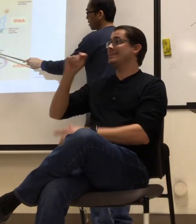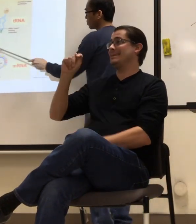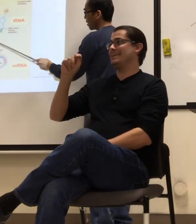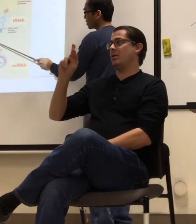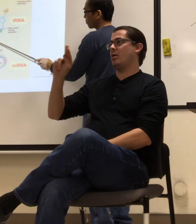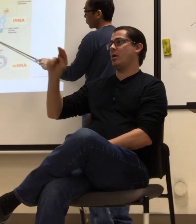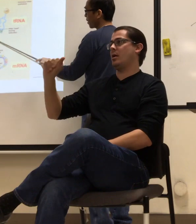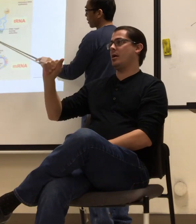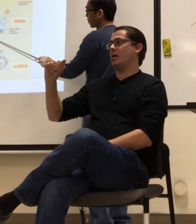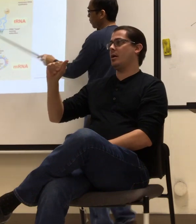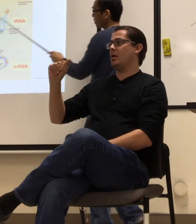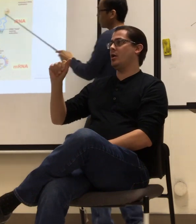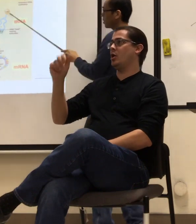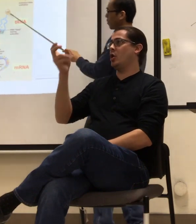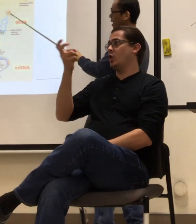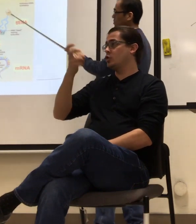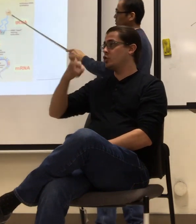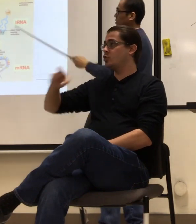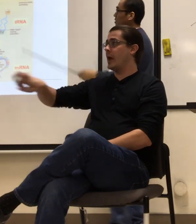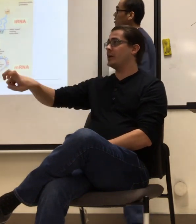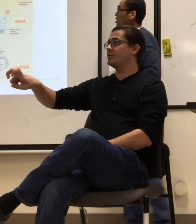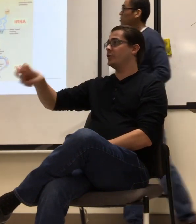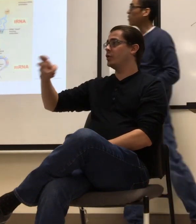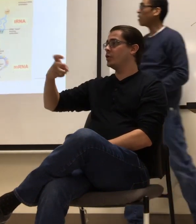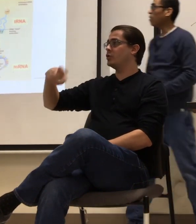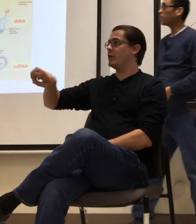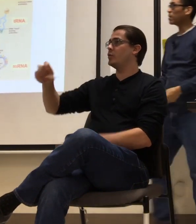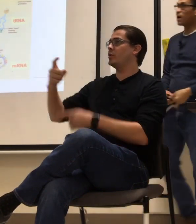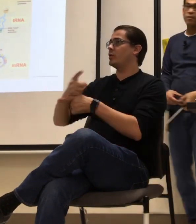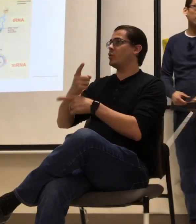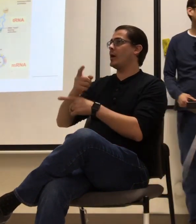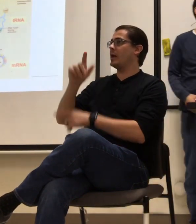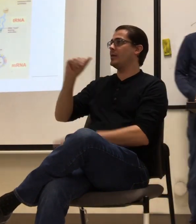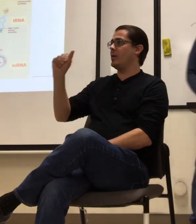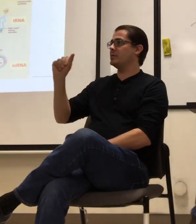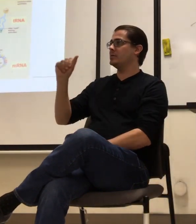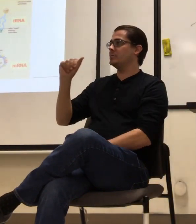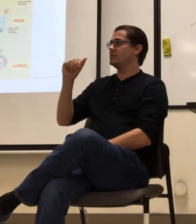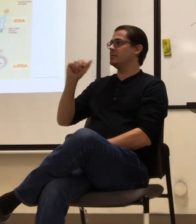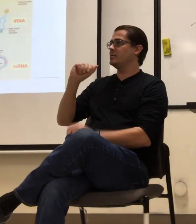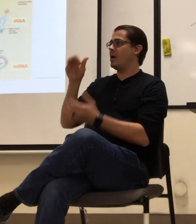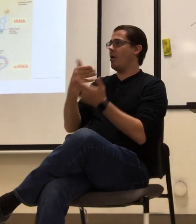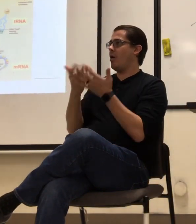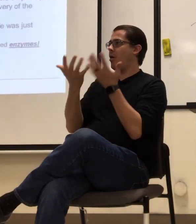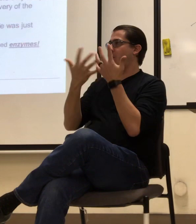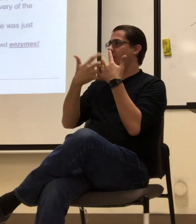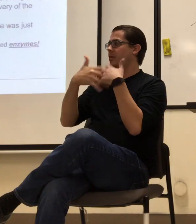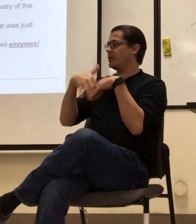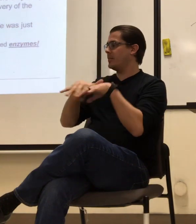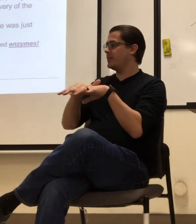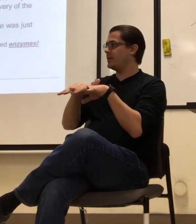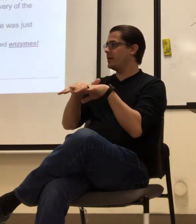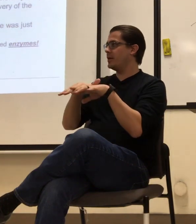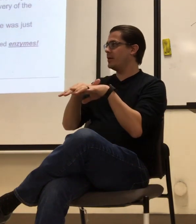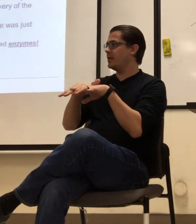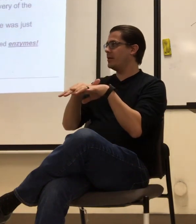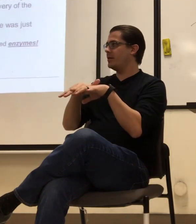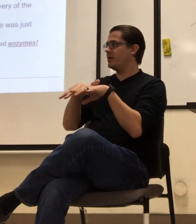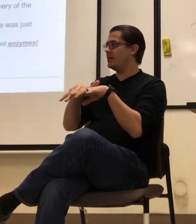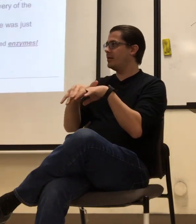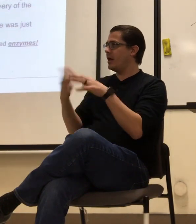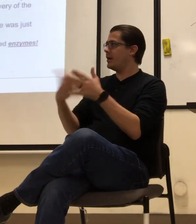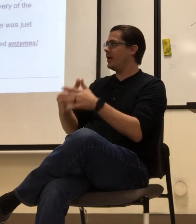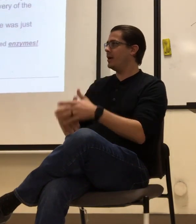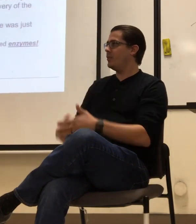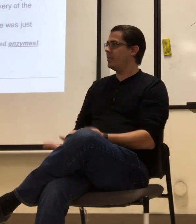tRNA transferring the correct amino acid. So they all come together in this process in that figure. So we'll take it step